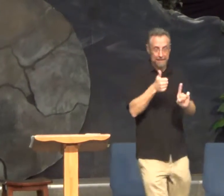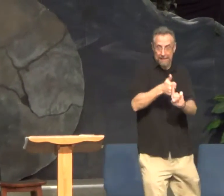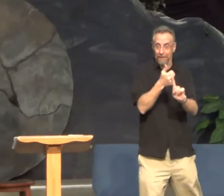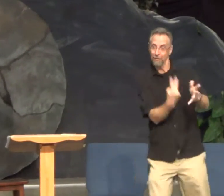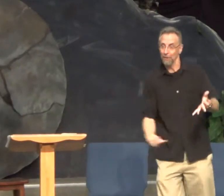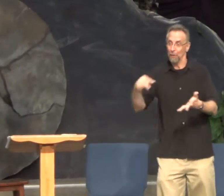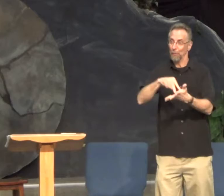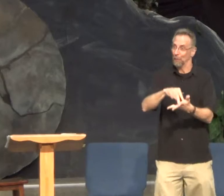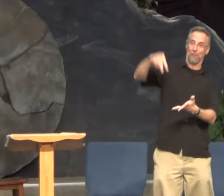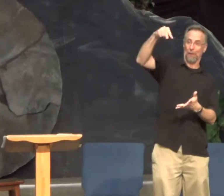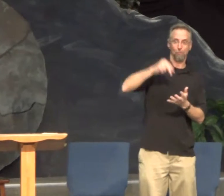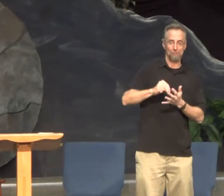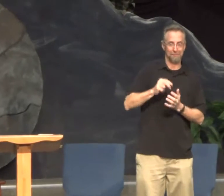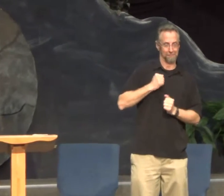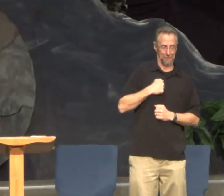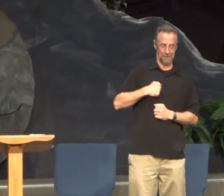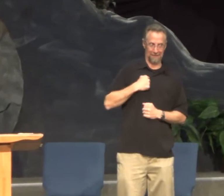Everything, Jesus rose.